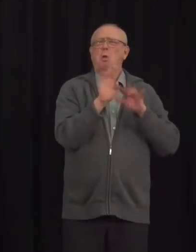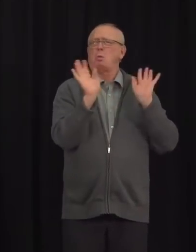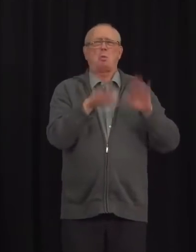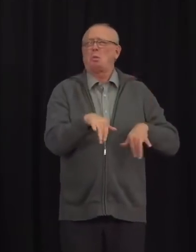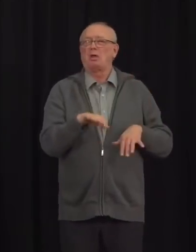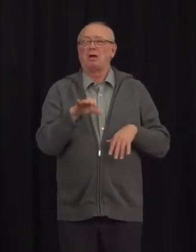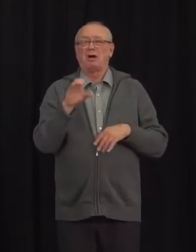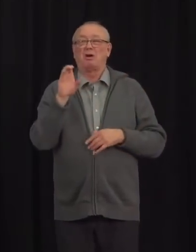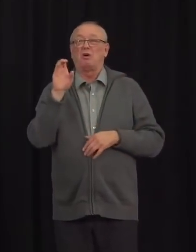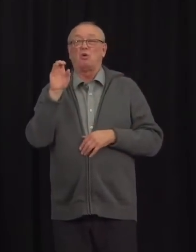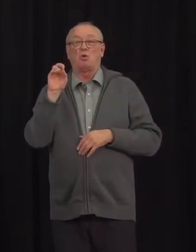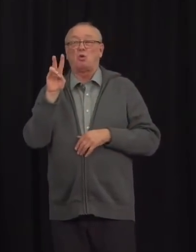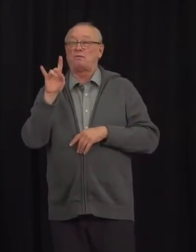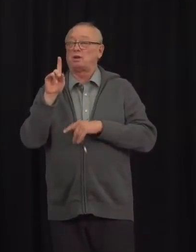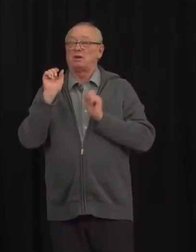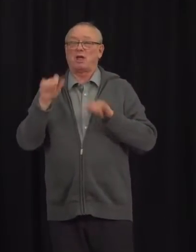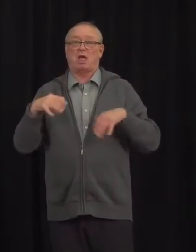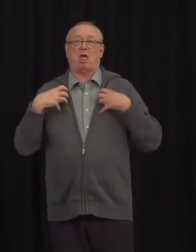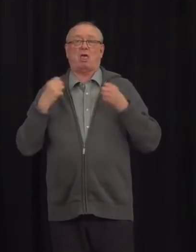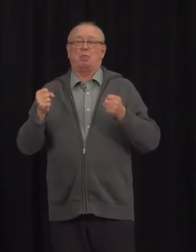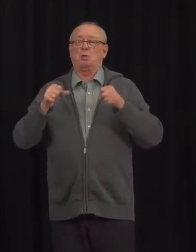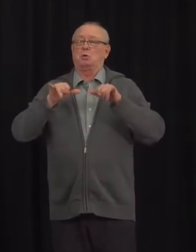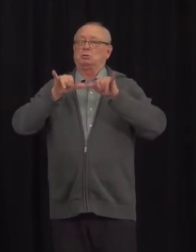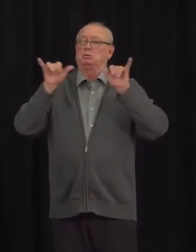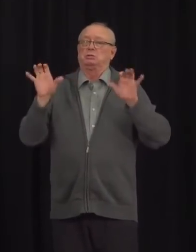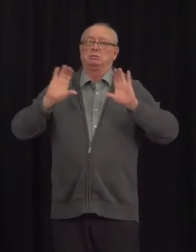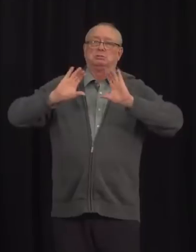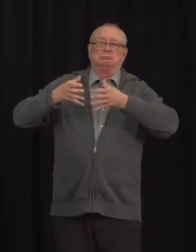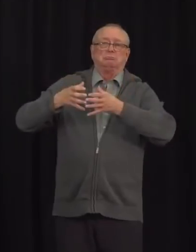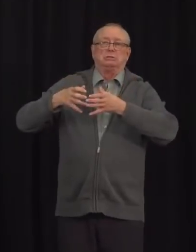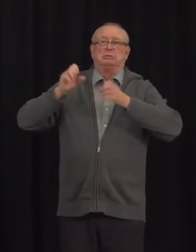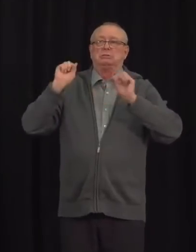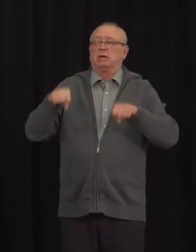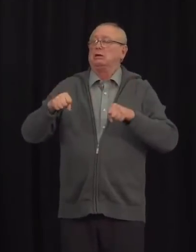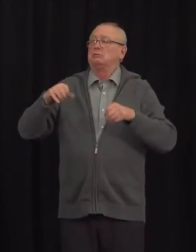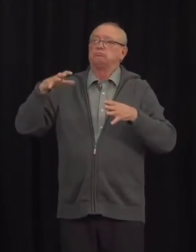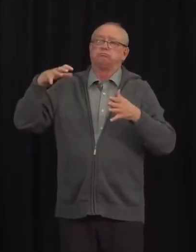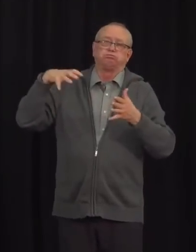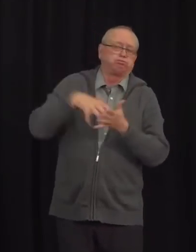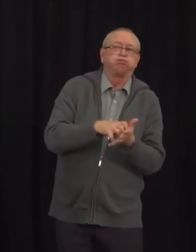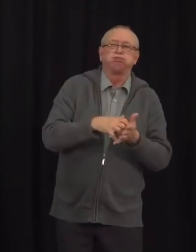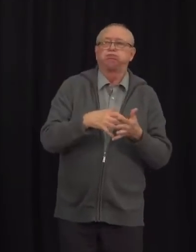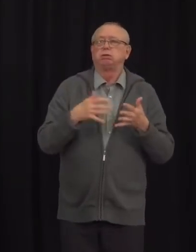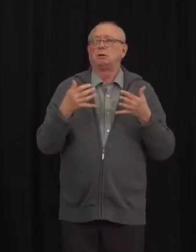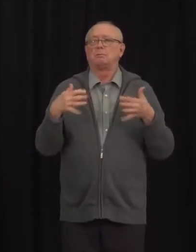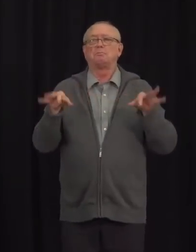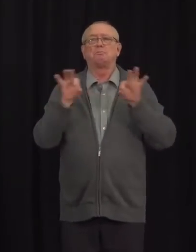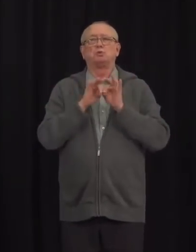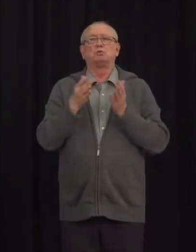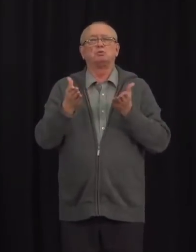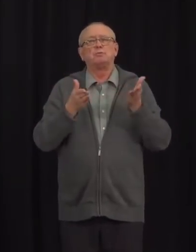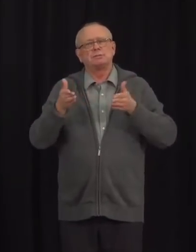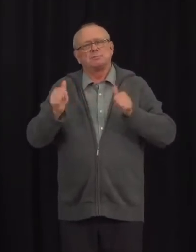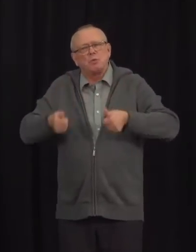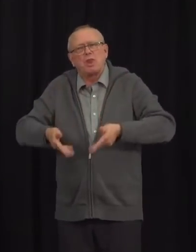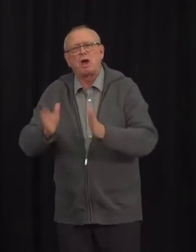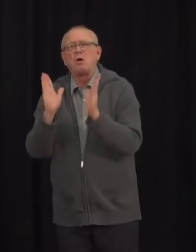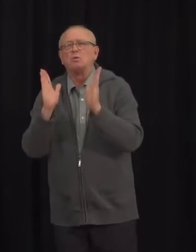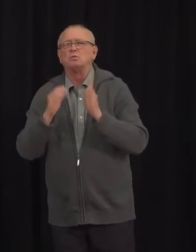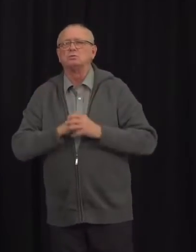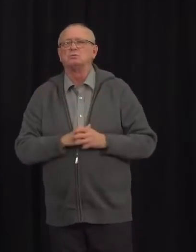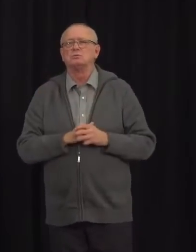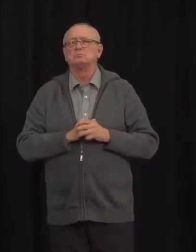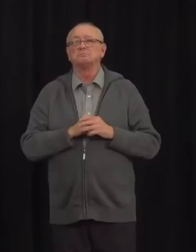weaken essential services if we let it do so. Respecting COVID-19 means taking public health advice